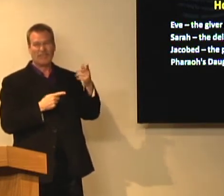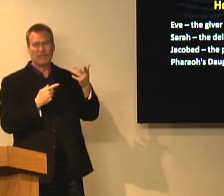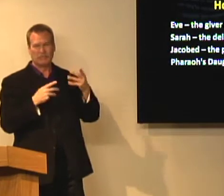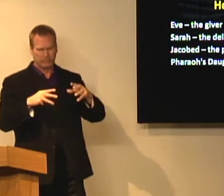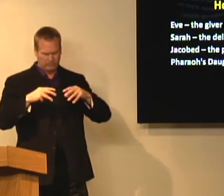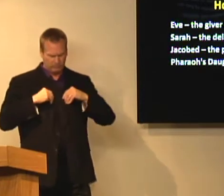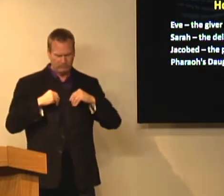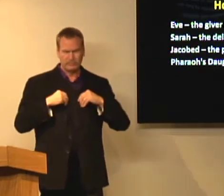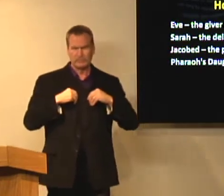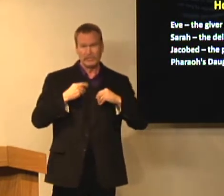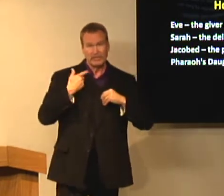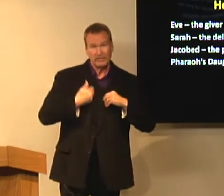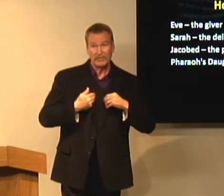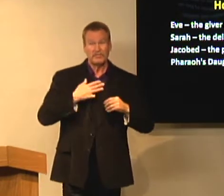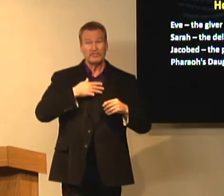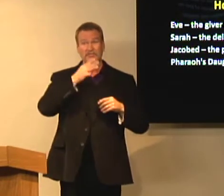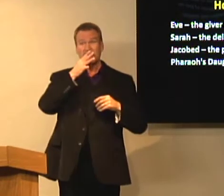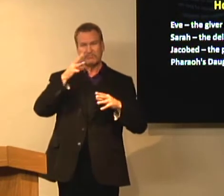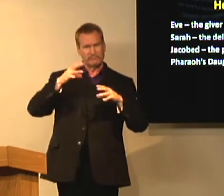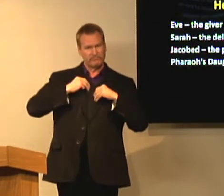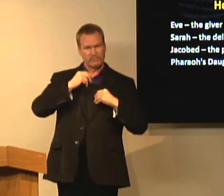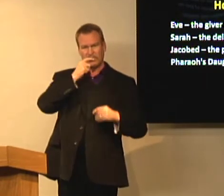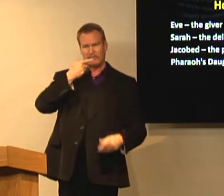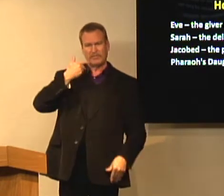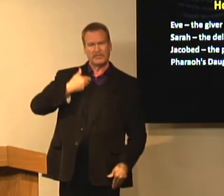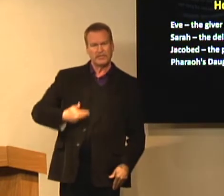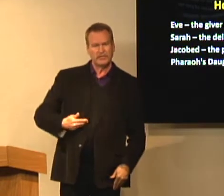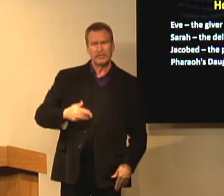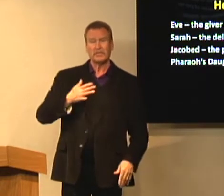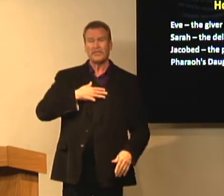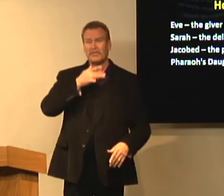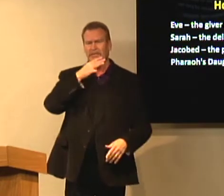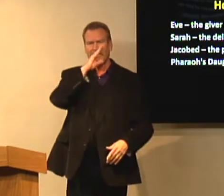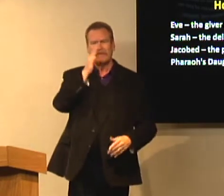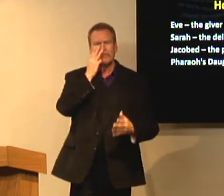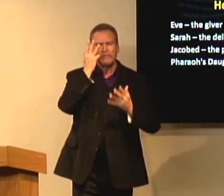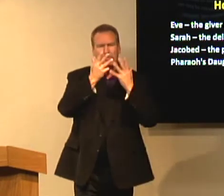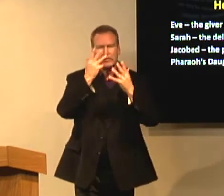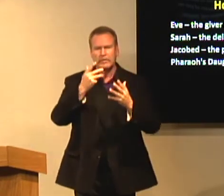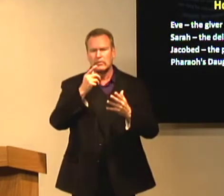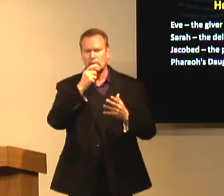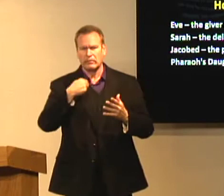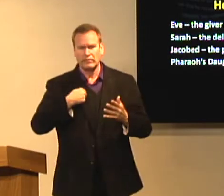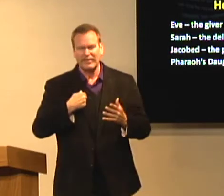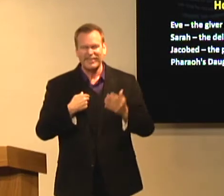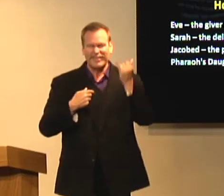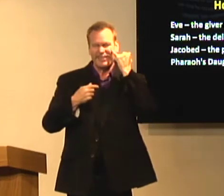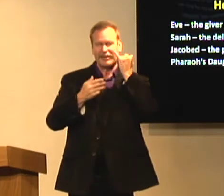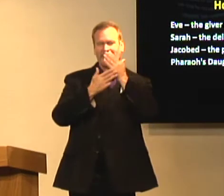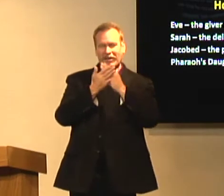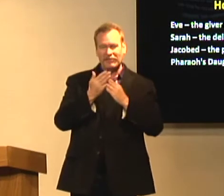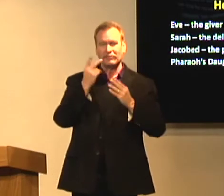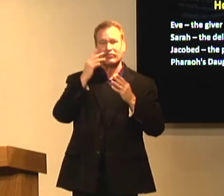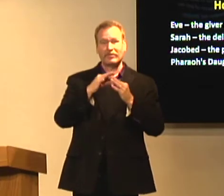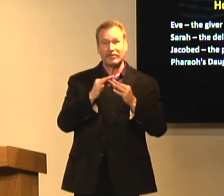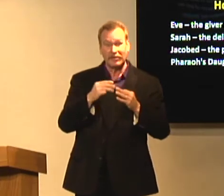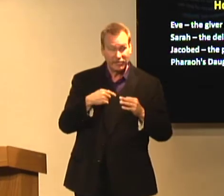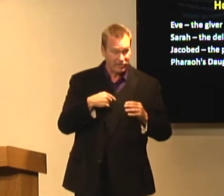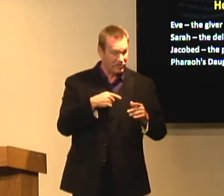Jacque Abed was Moses' mother. And then Pharaoh's daughter, she accepted him. There was never